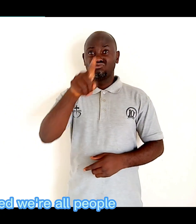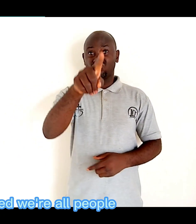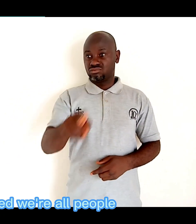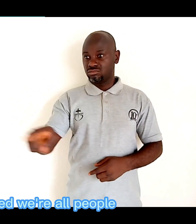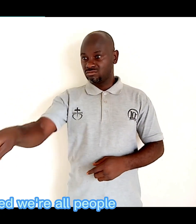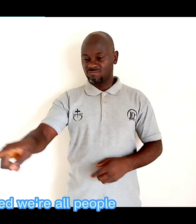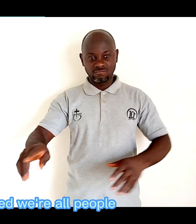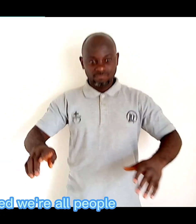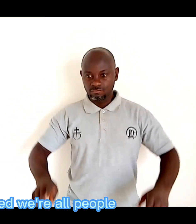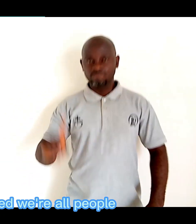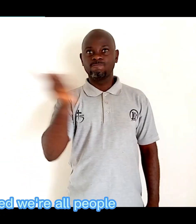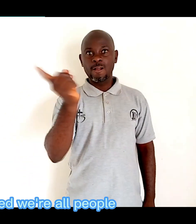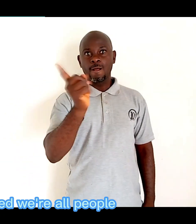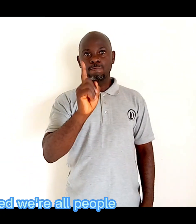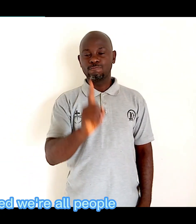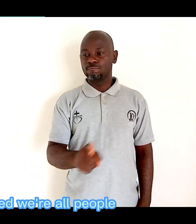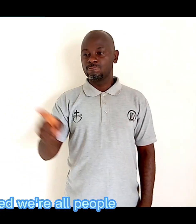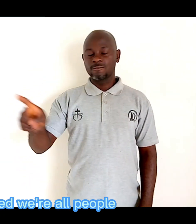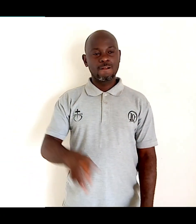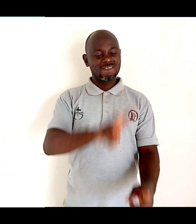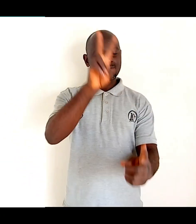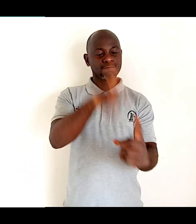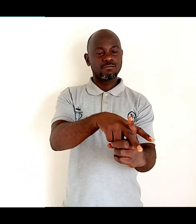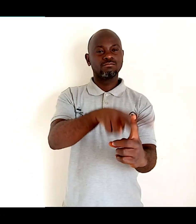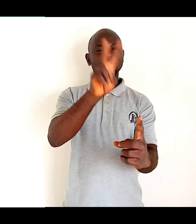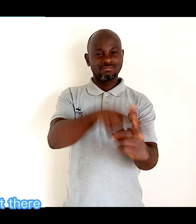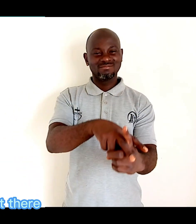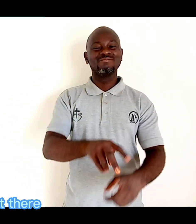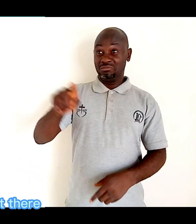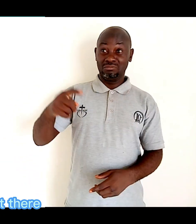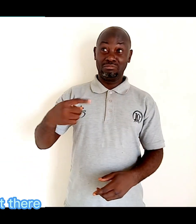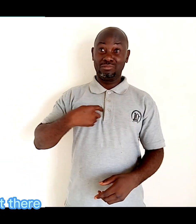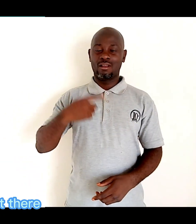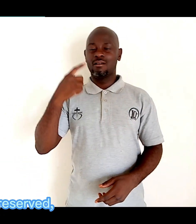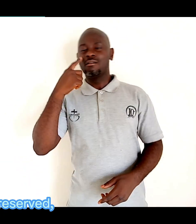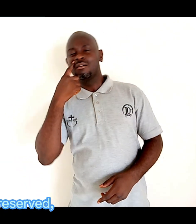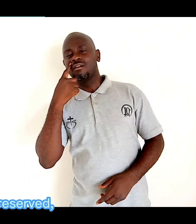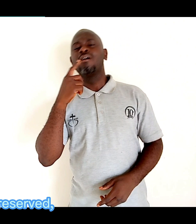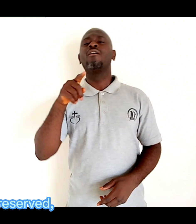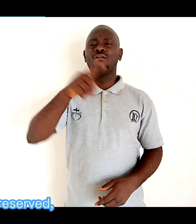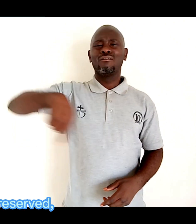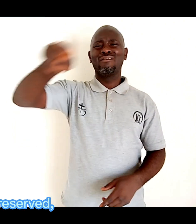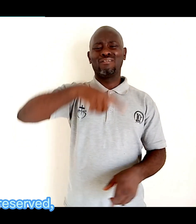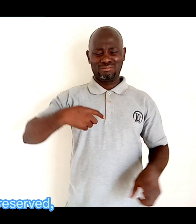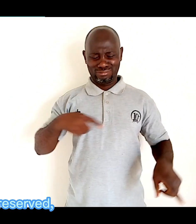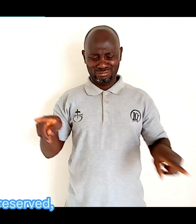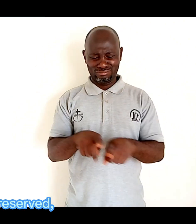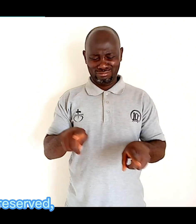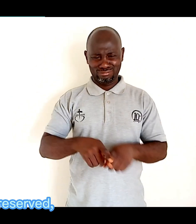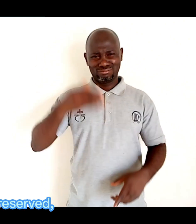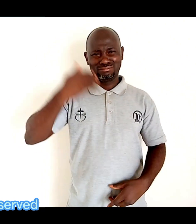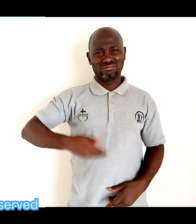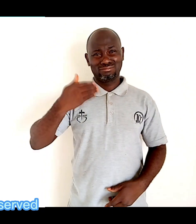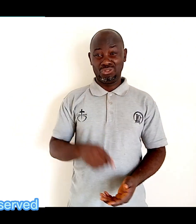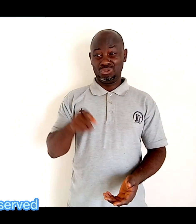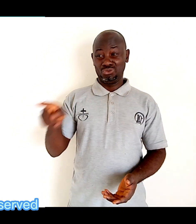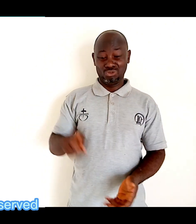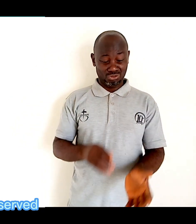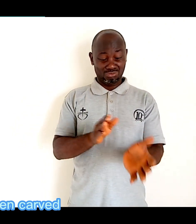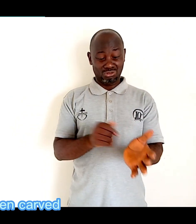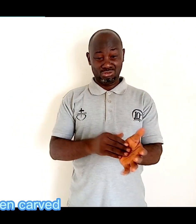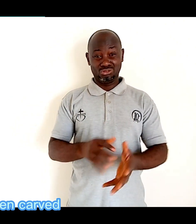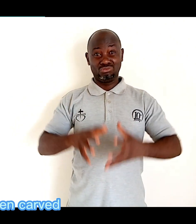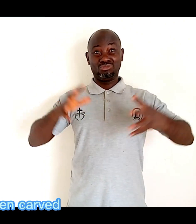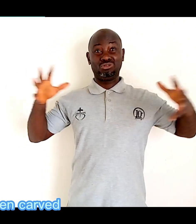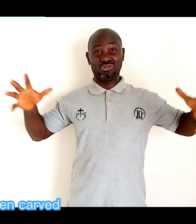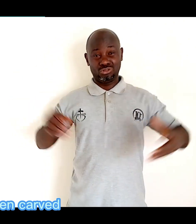gari. Last I checked, we're all people. You can't sit there, they say. It's reserved, it's well